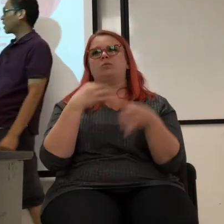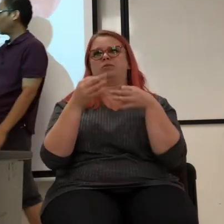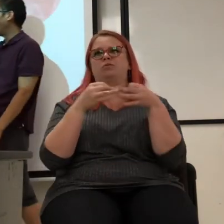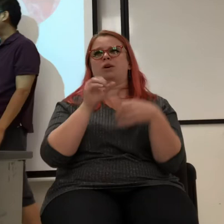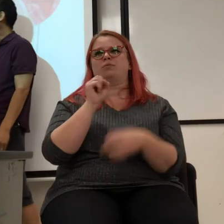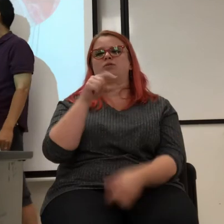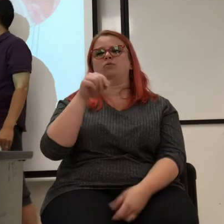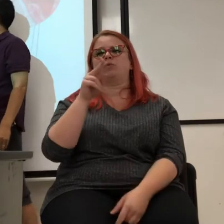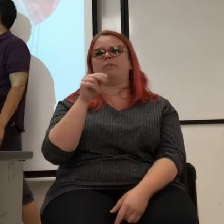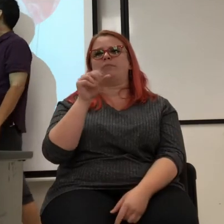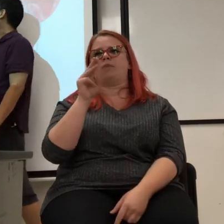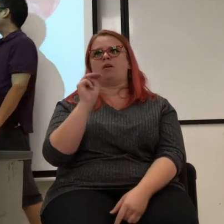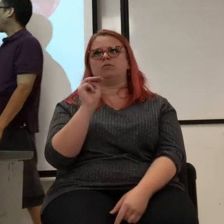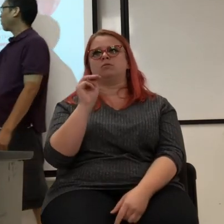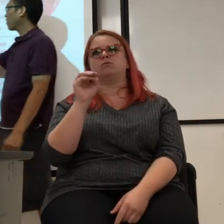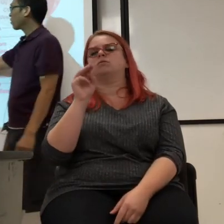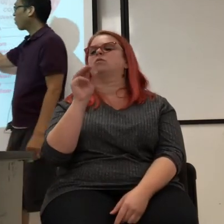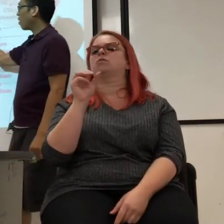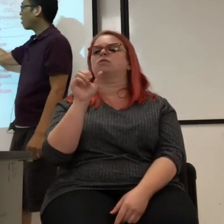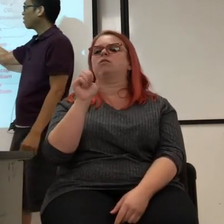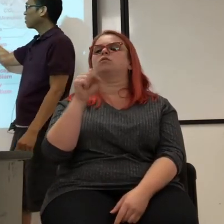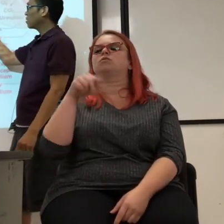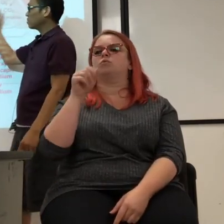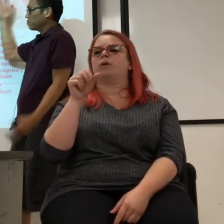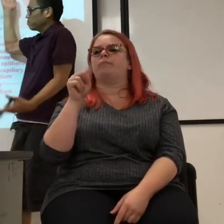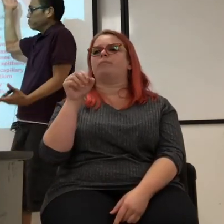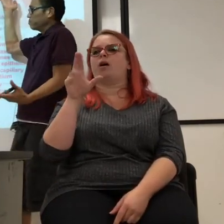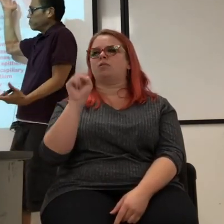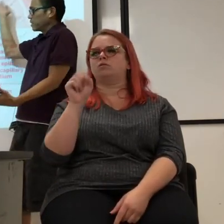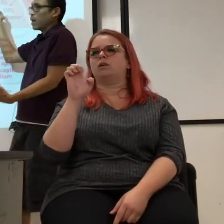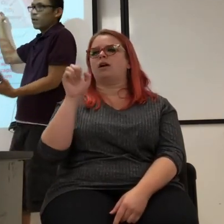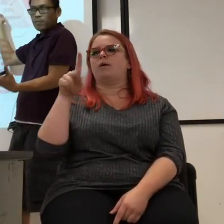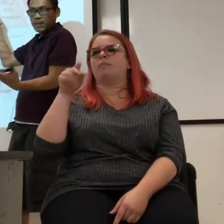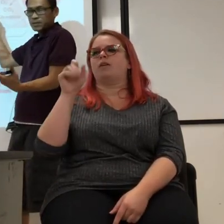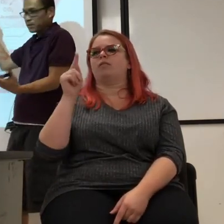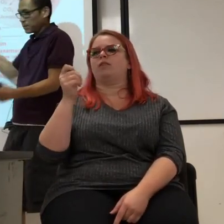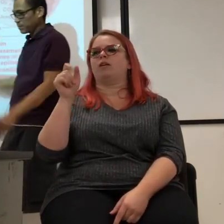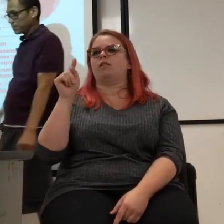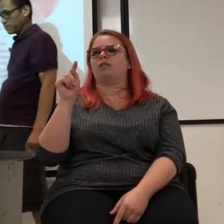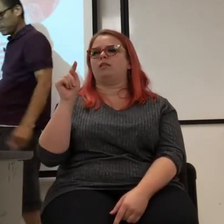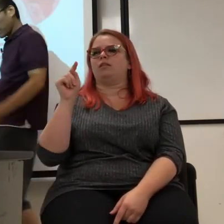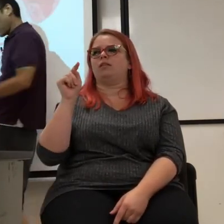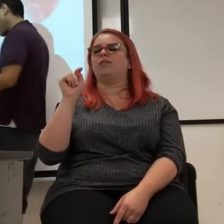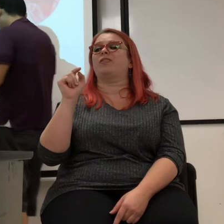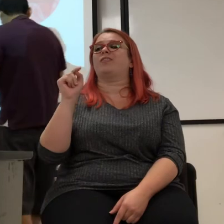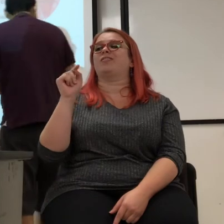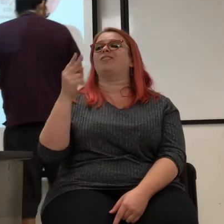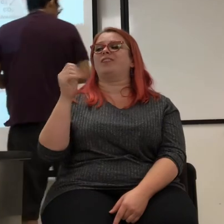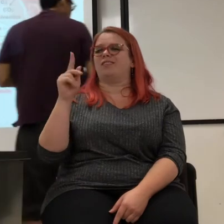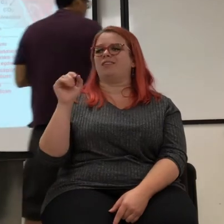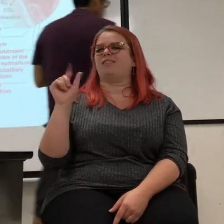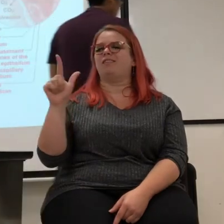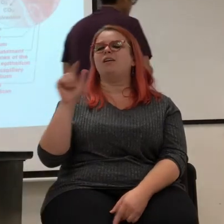they call it type 1. Alveolar wall cell, basically.